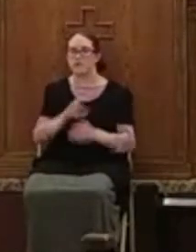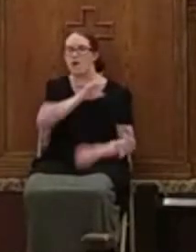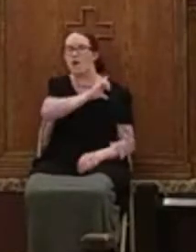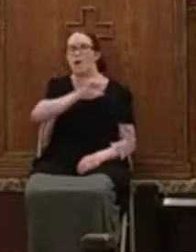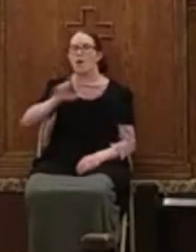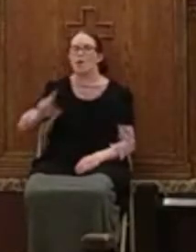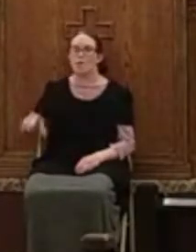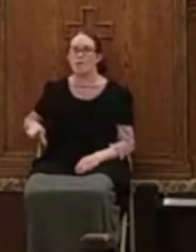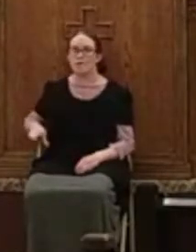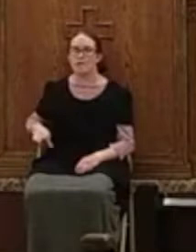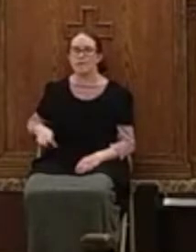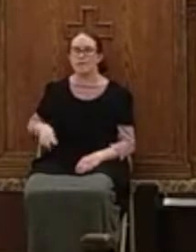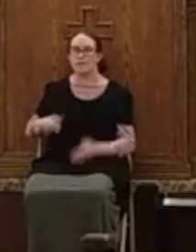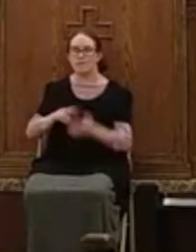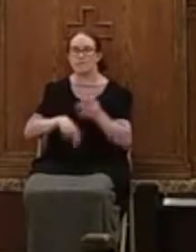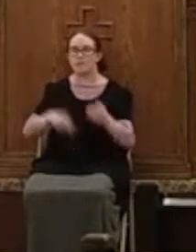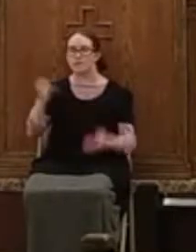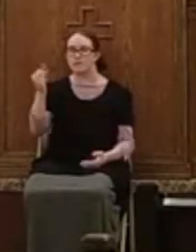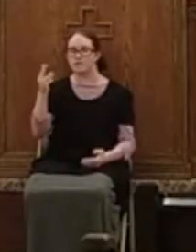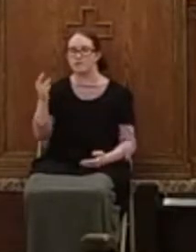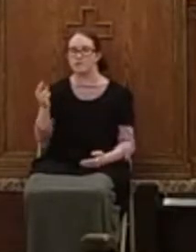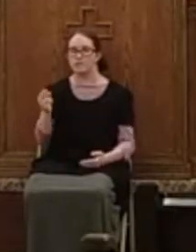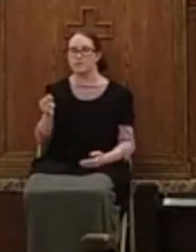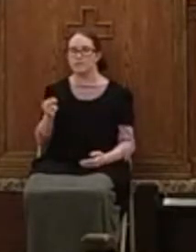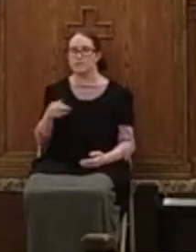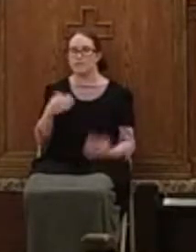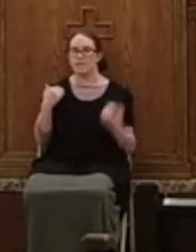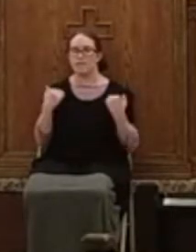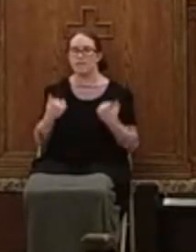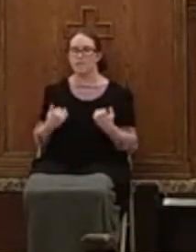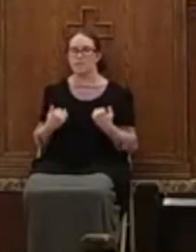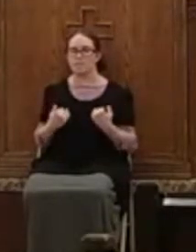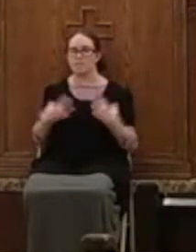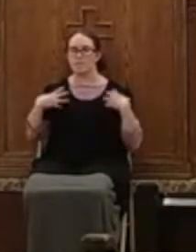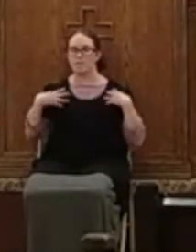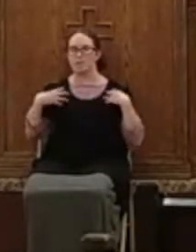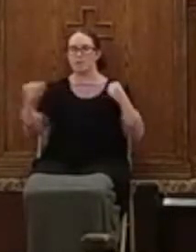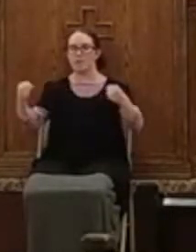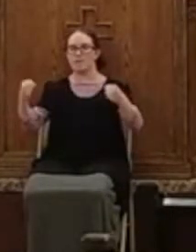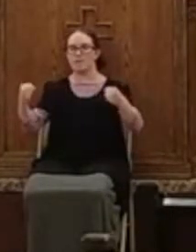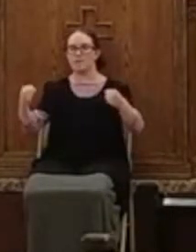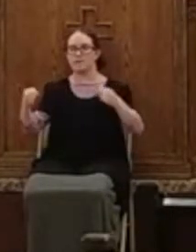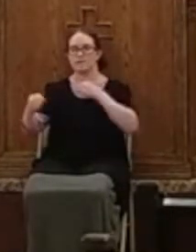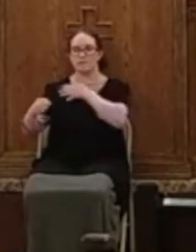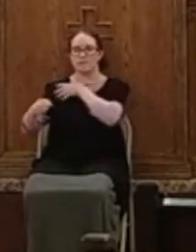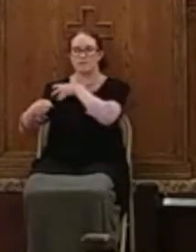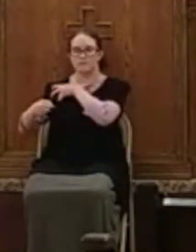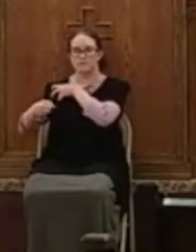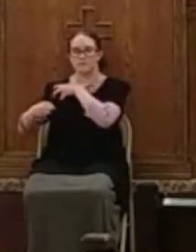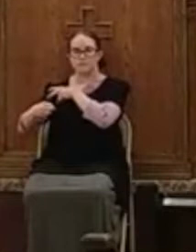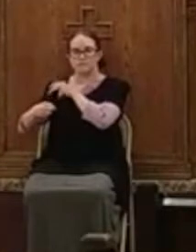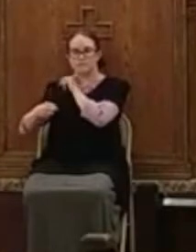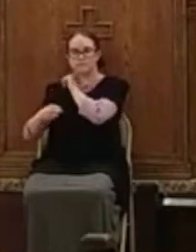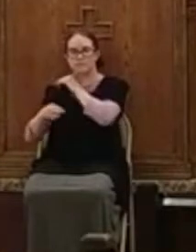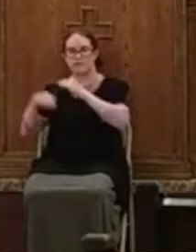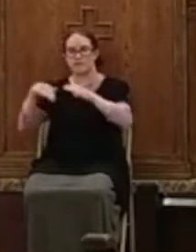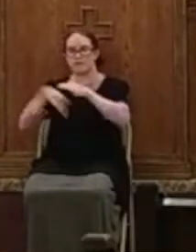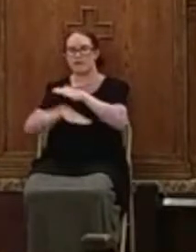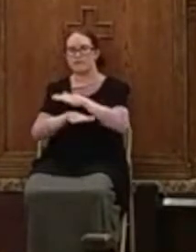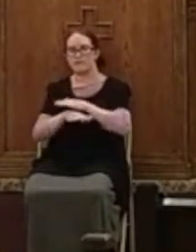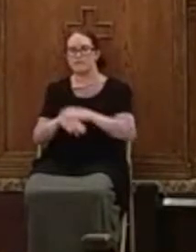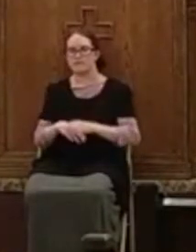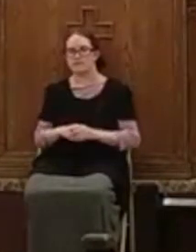Lord. Verse 12, in whom we have boldness and